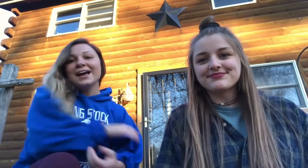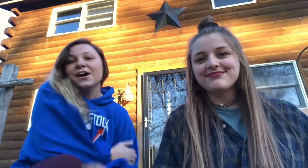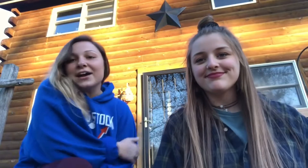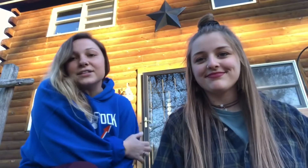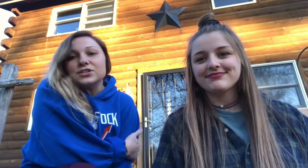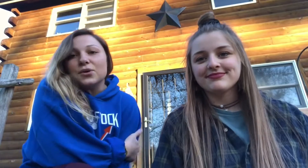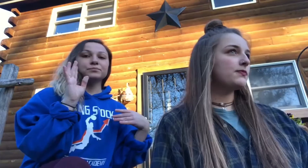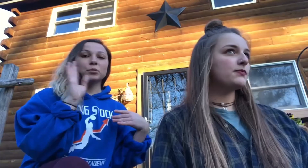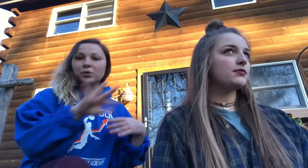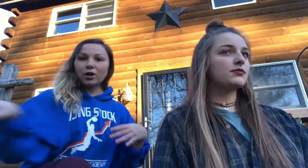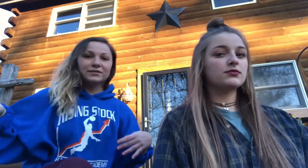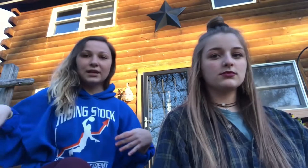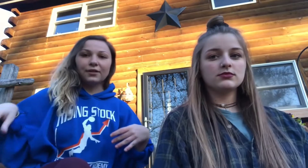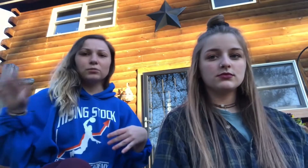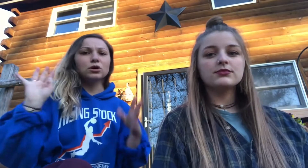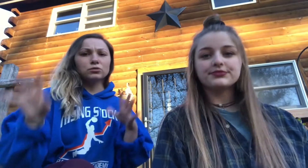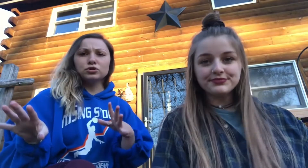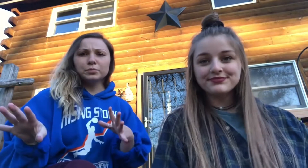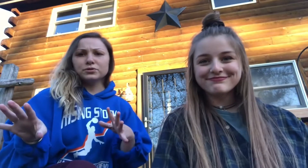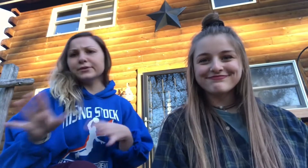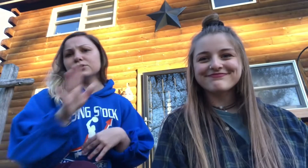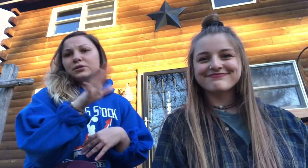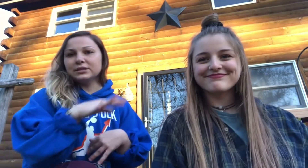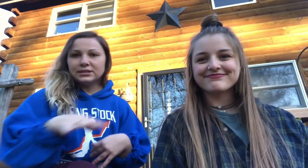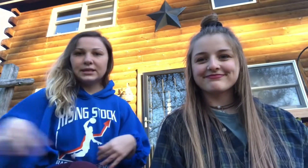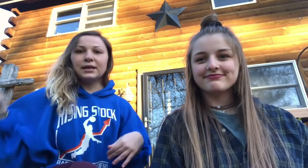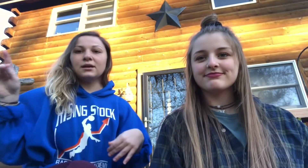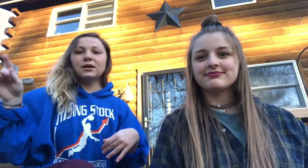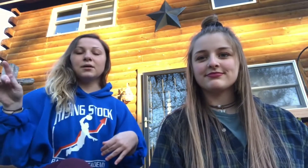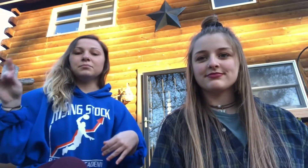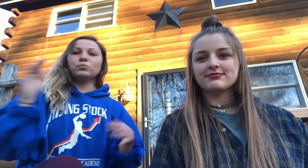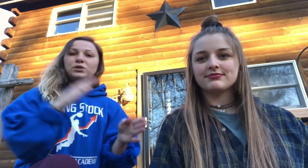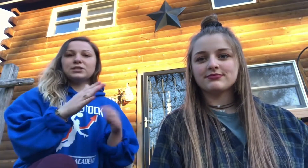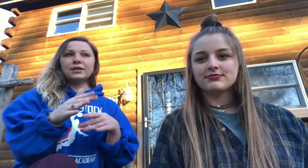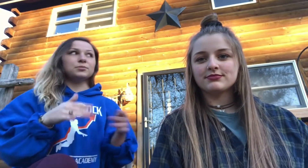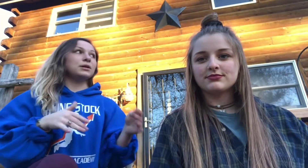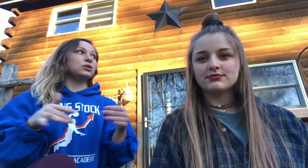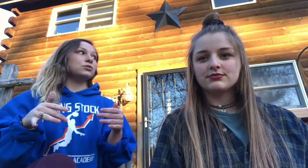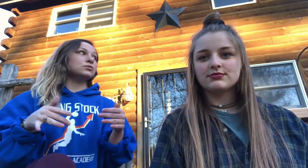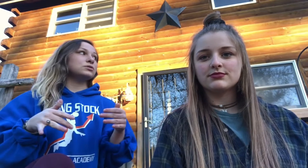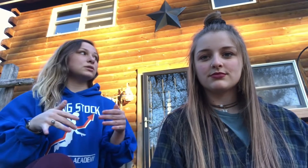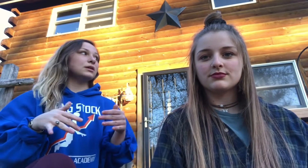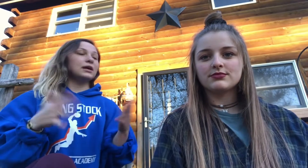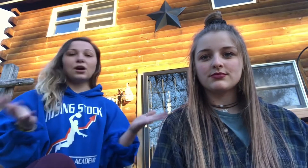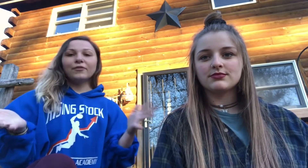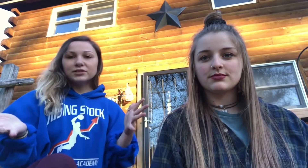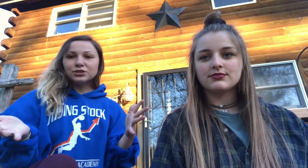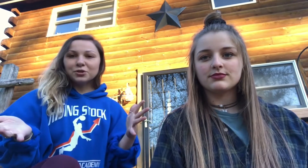Okay, so we'll put all of it together and we'll go super slow so you can see which signs are being used in a conversational way,